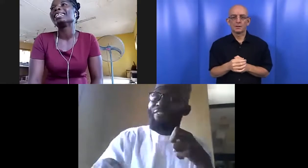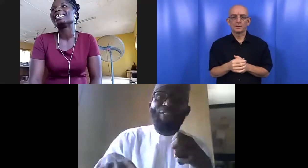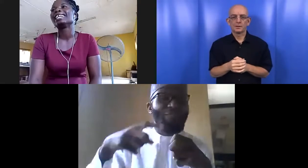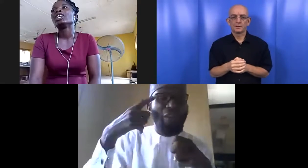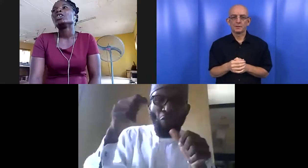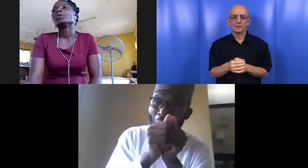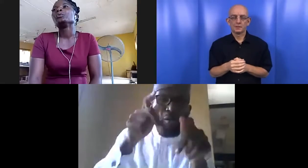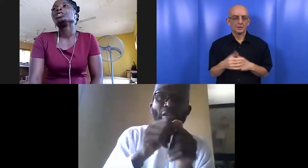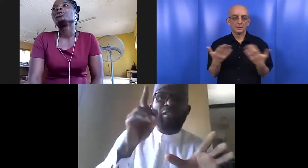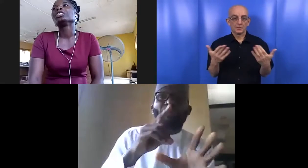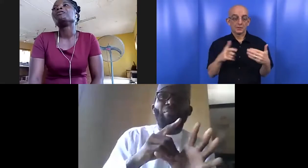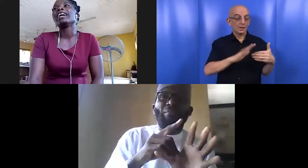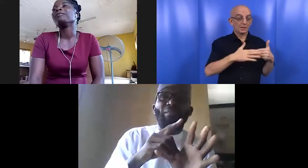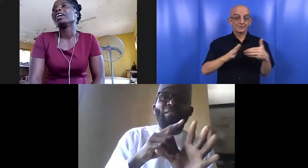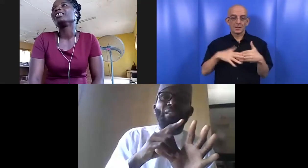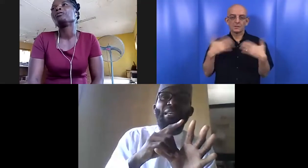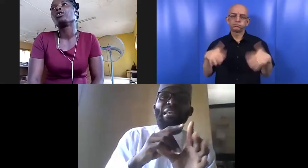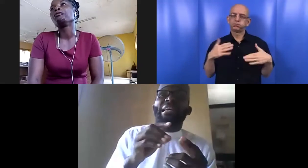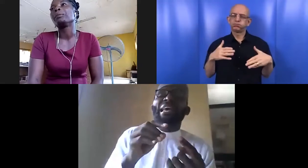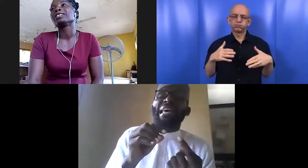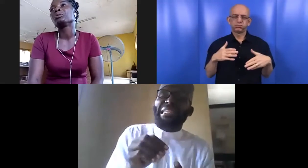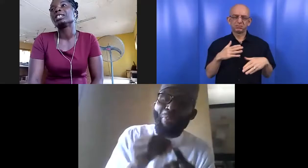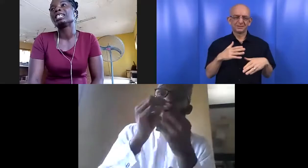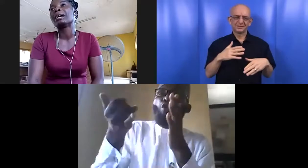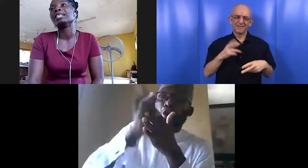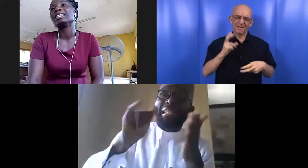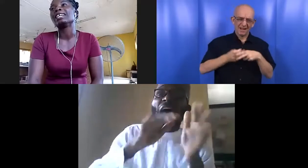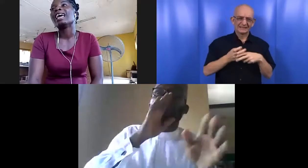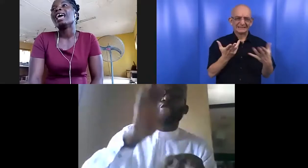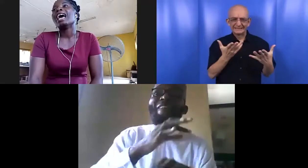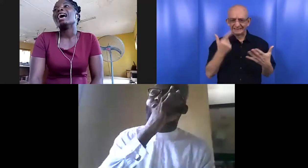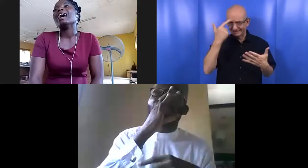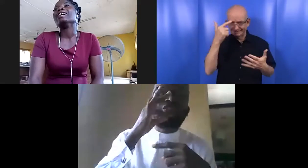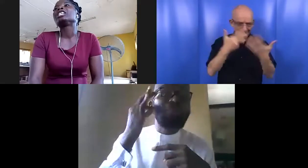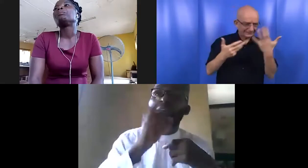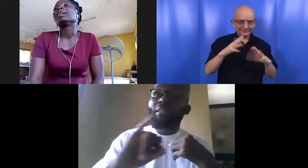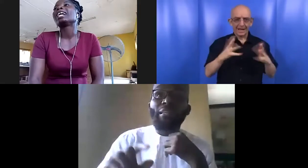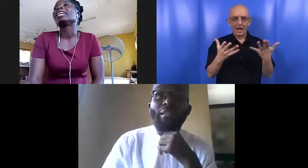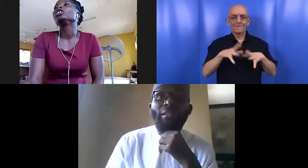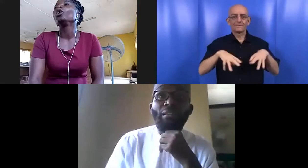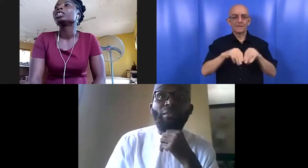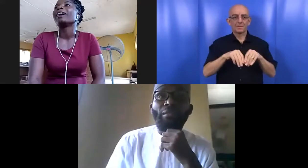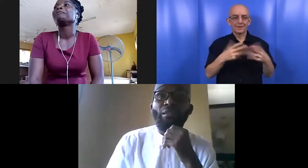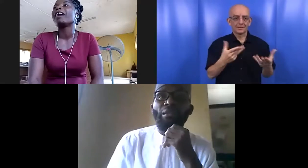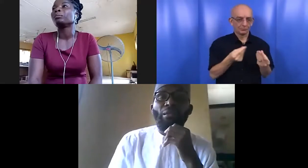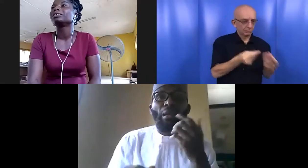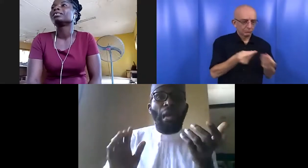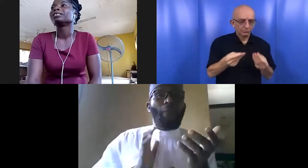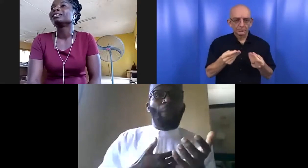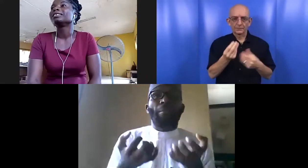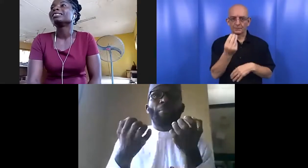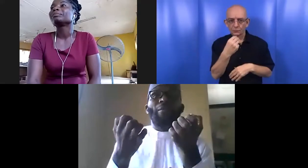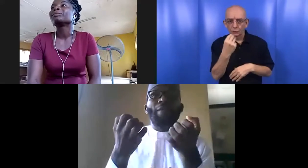family, which was very, very difficult for persons with disabilities, especially those that farms.